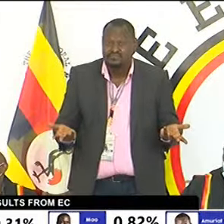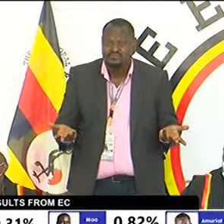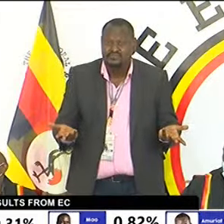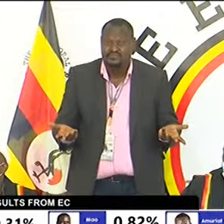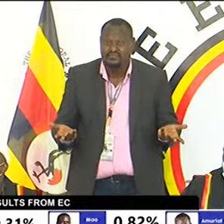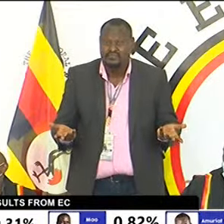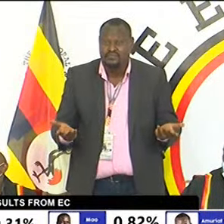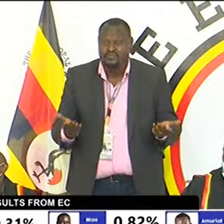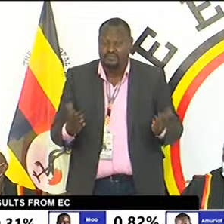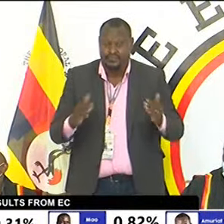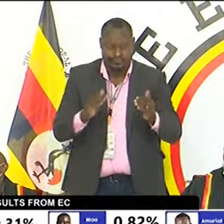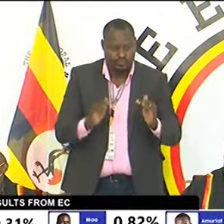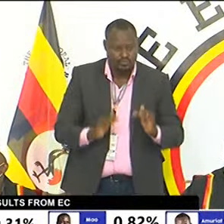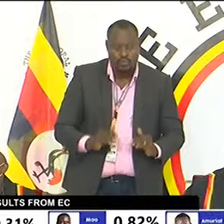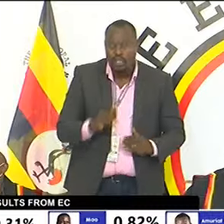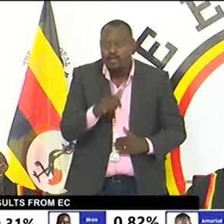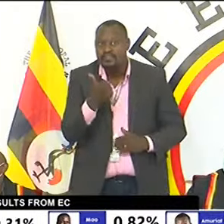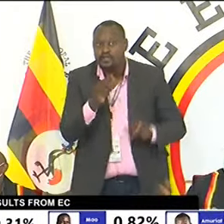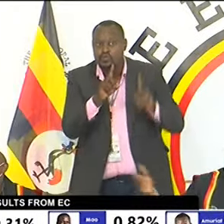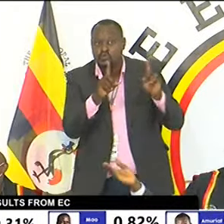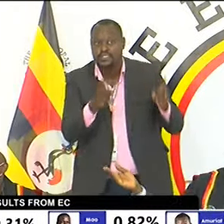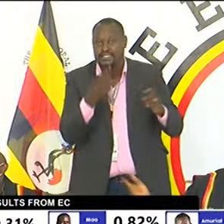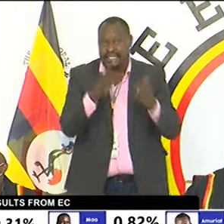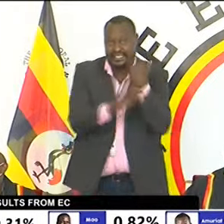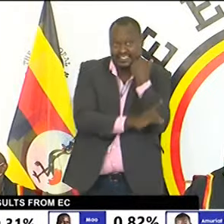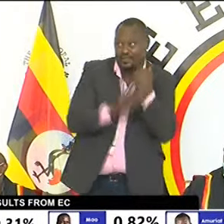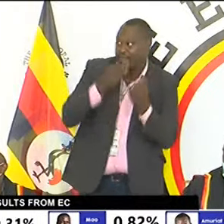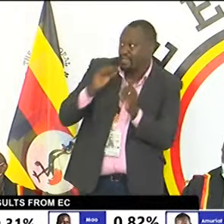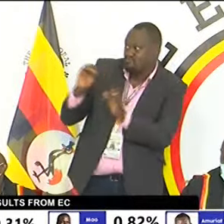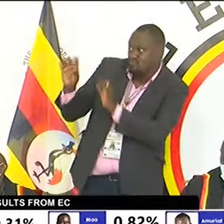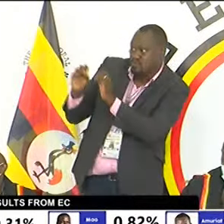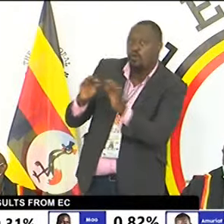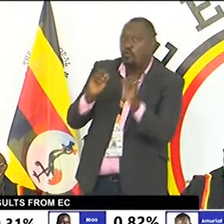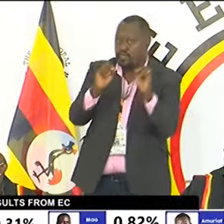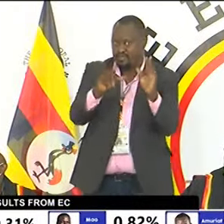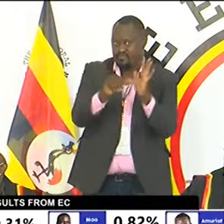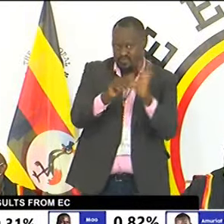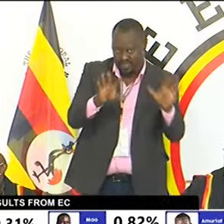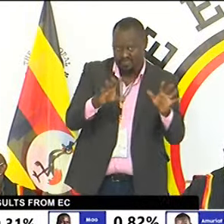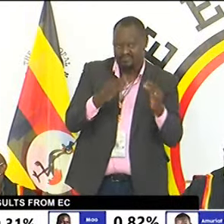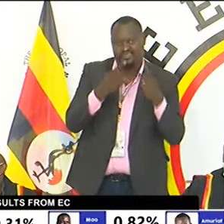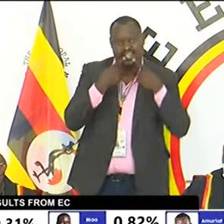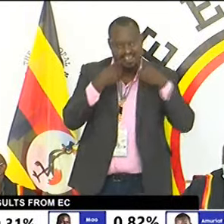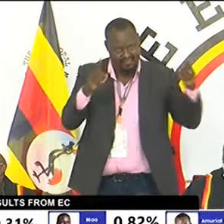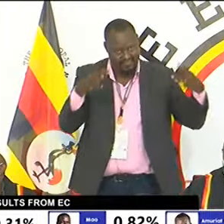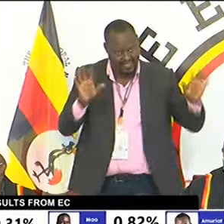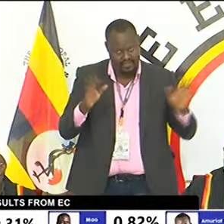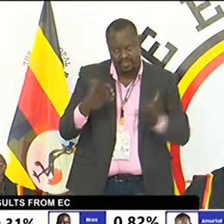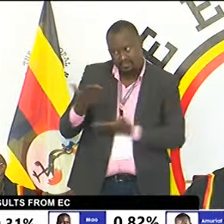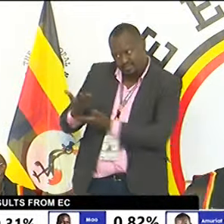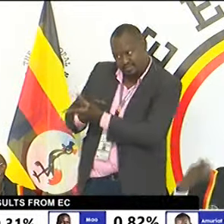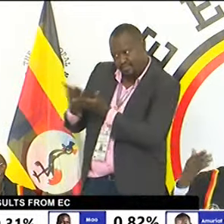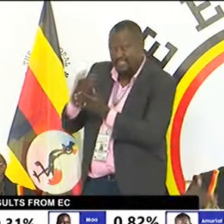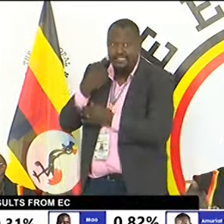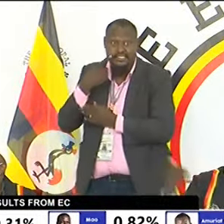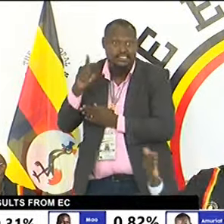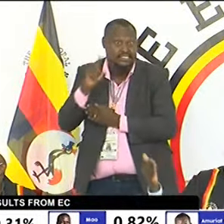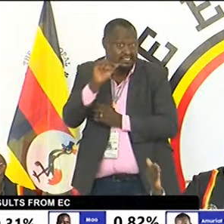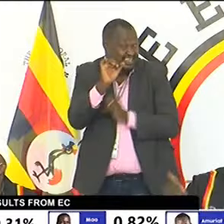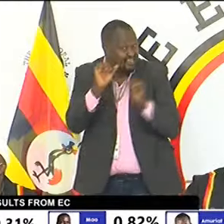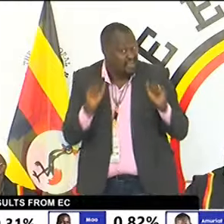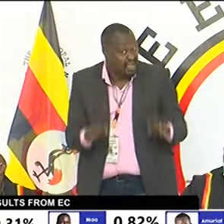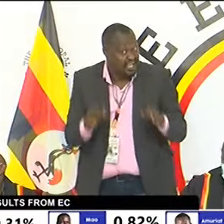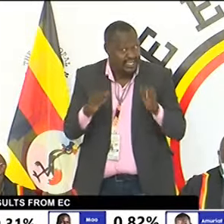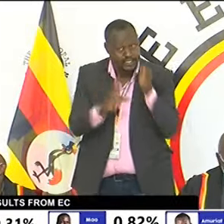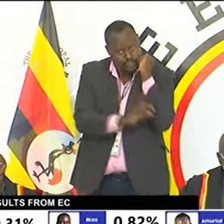The concern that spreading out the districts, I'm going to consult our technical people, as I said, on the issue of whether we can